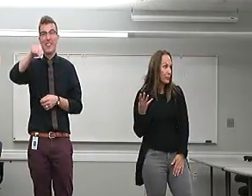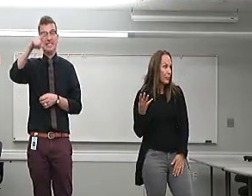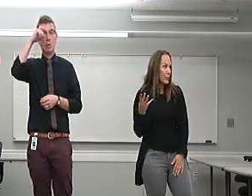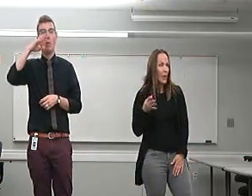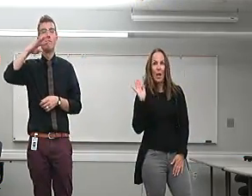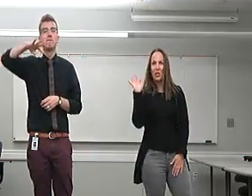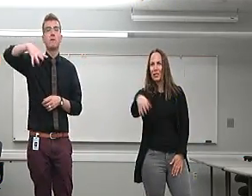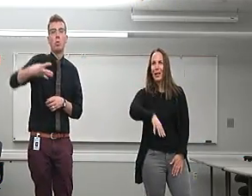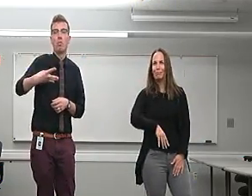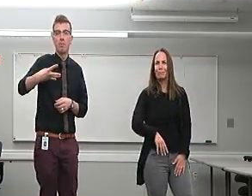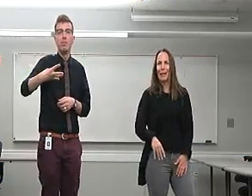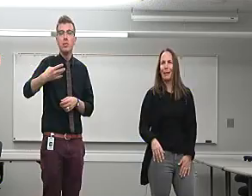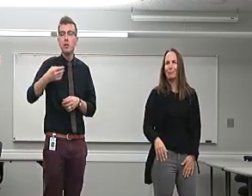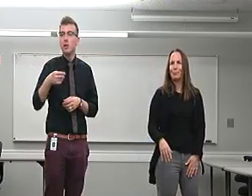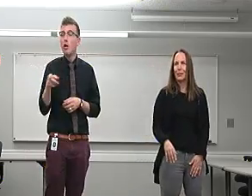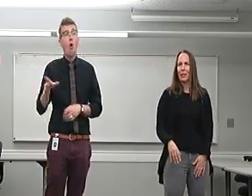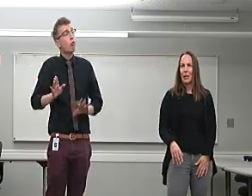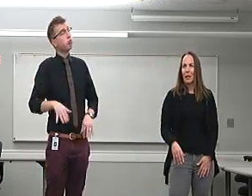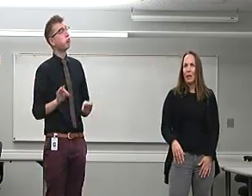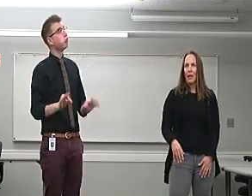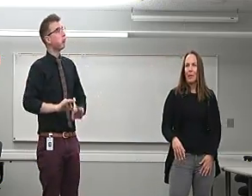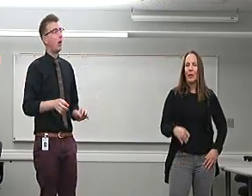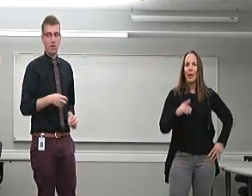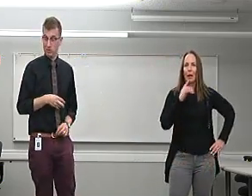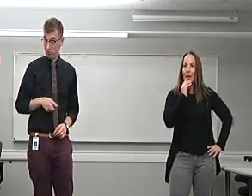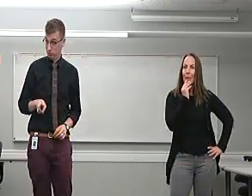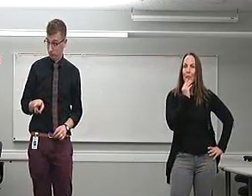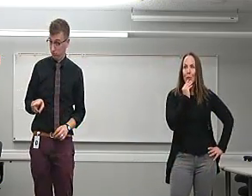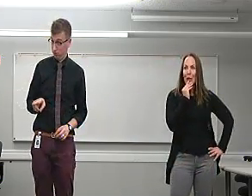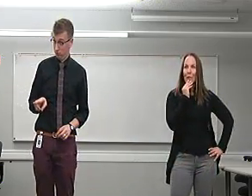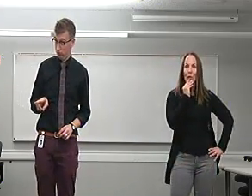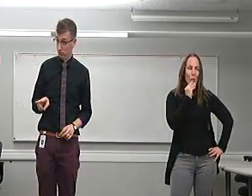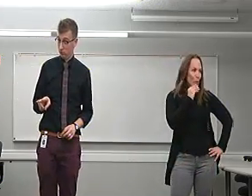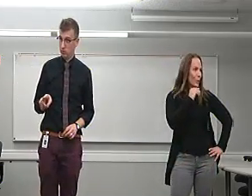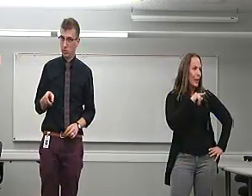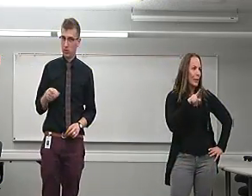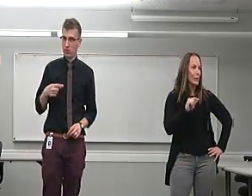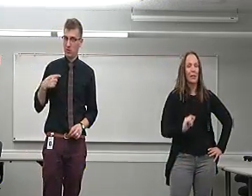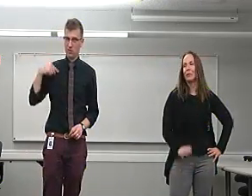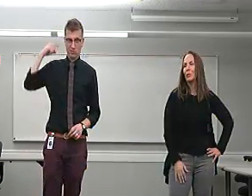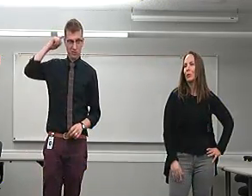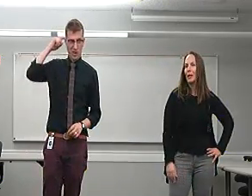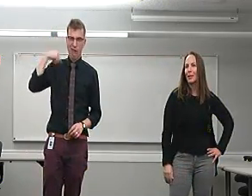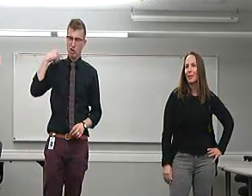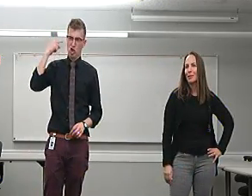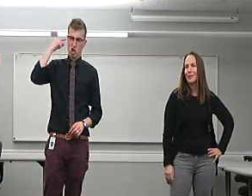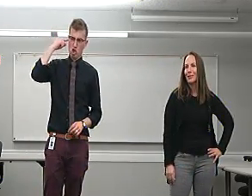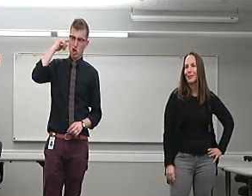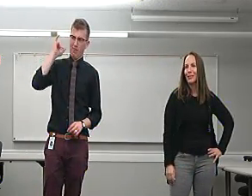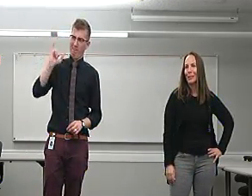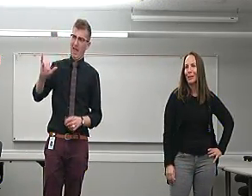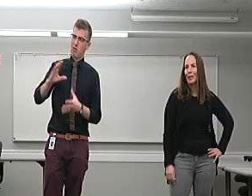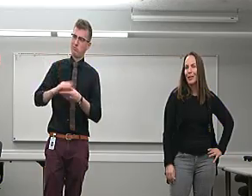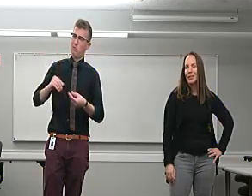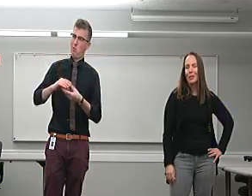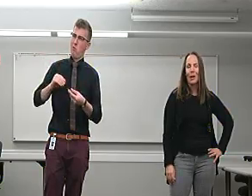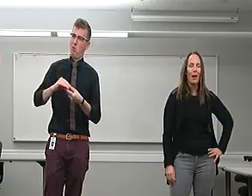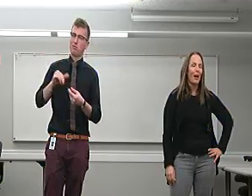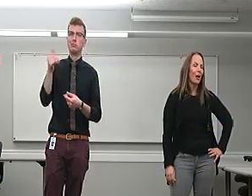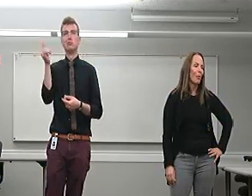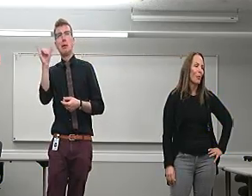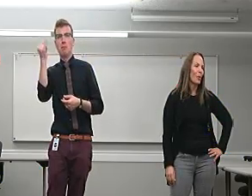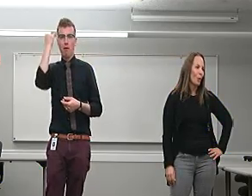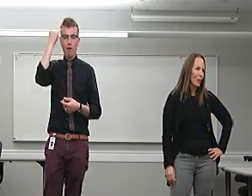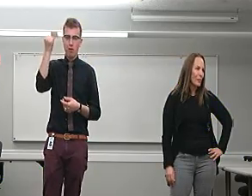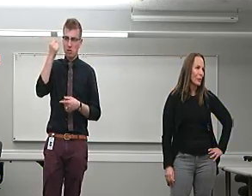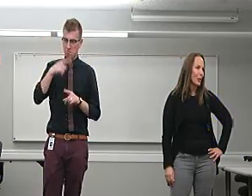like, yeah. And I'm like, I'm sure I've heard your story, and it was never told like this. So the moral of the story